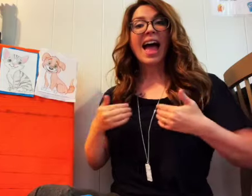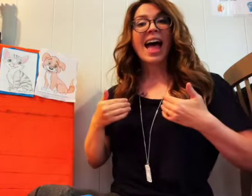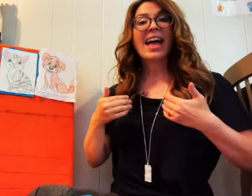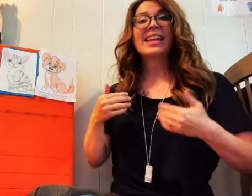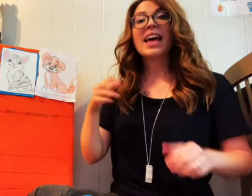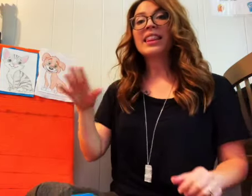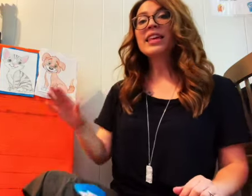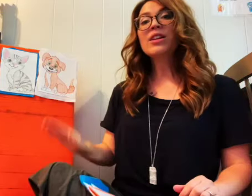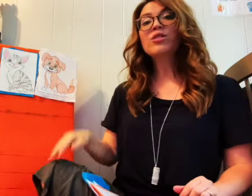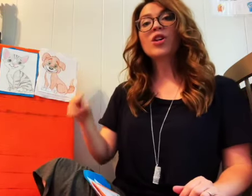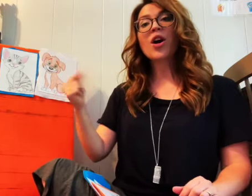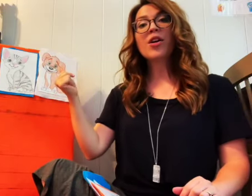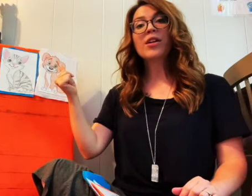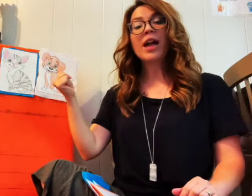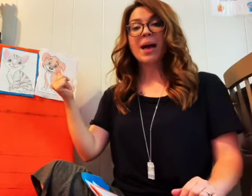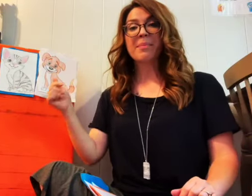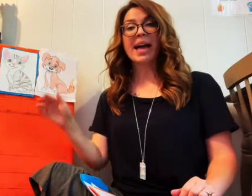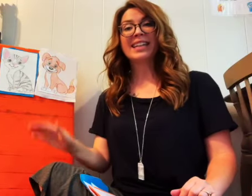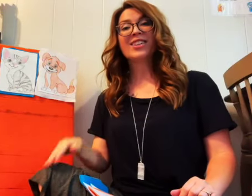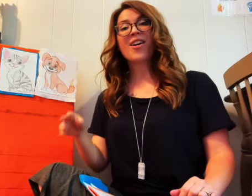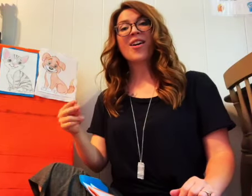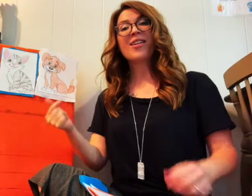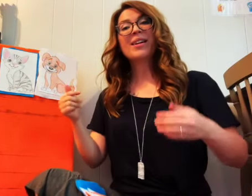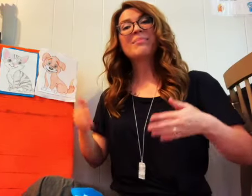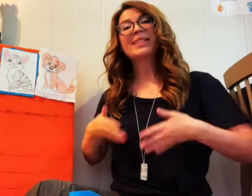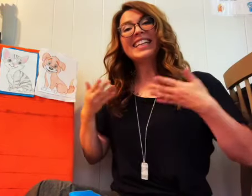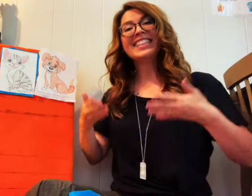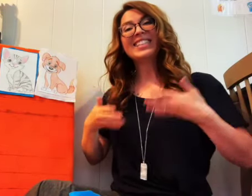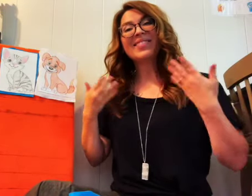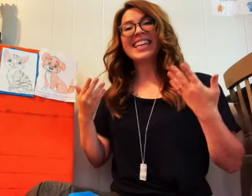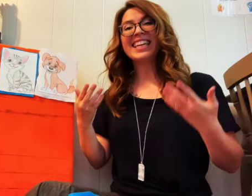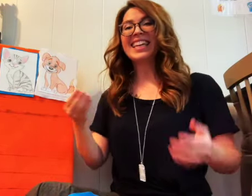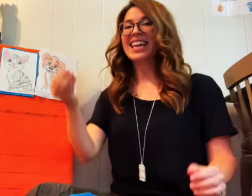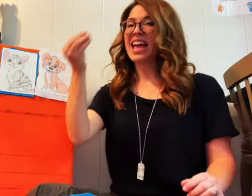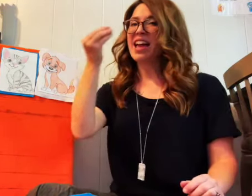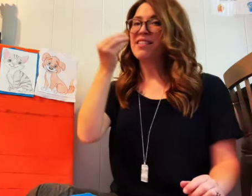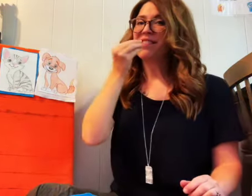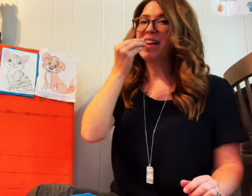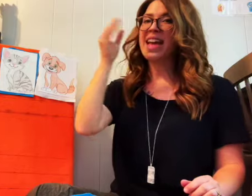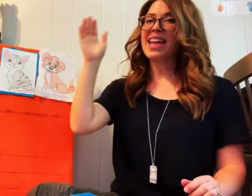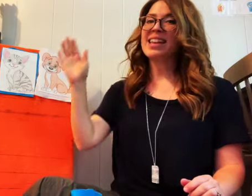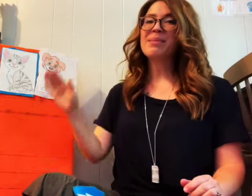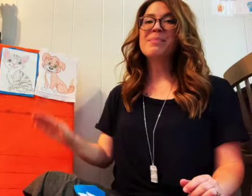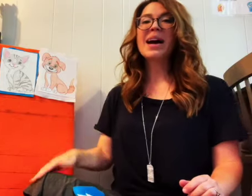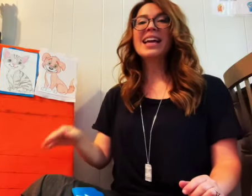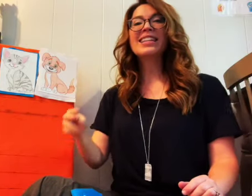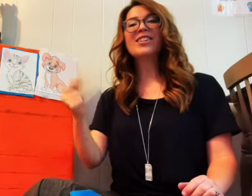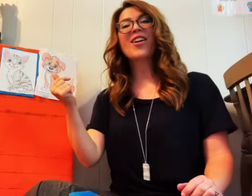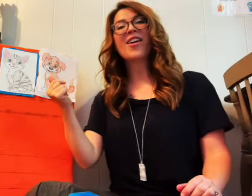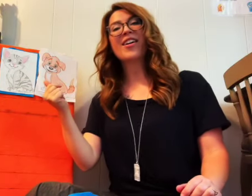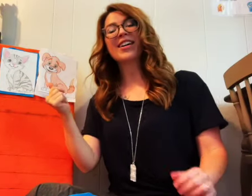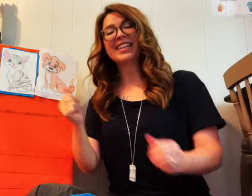Had a little dog, my dog pleased me. Fed my dog